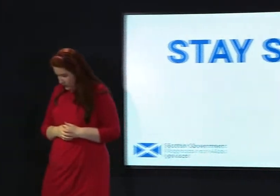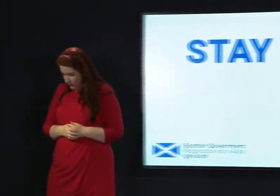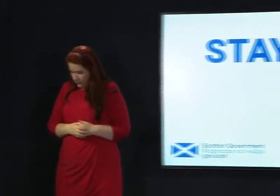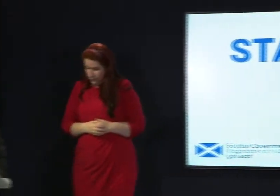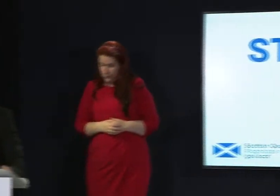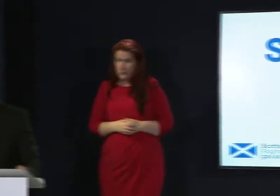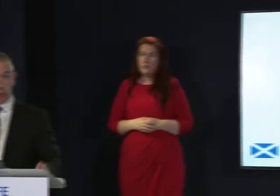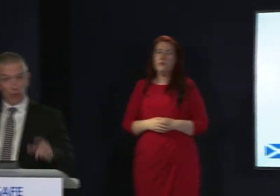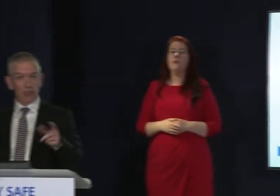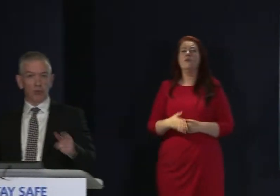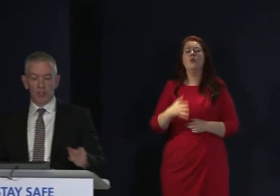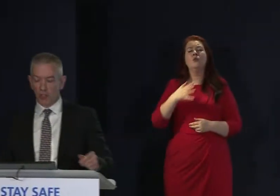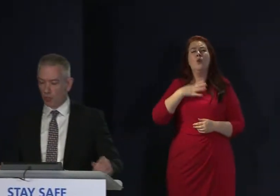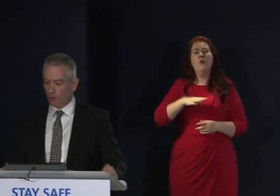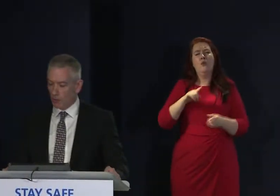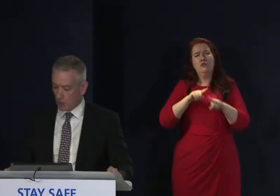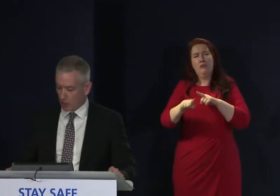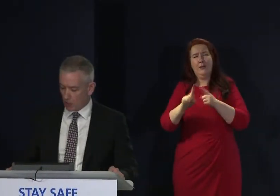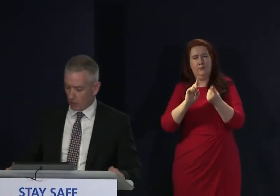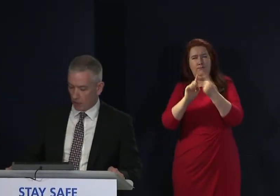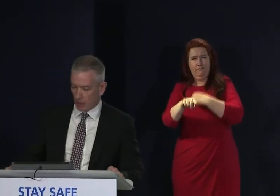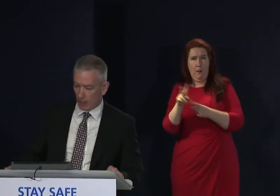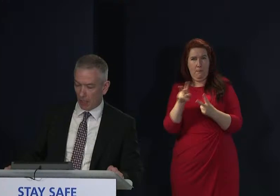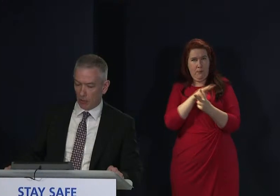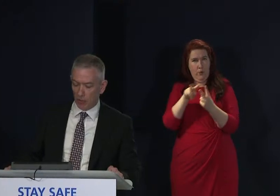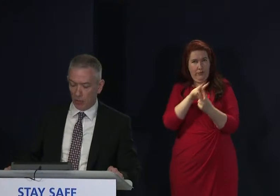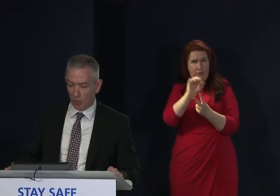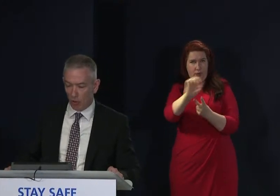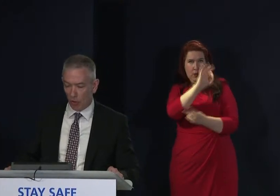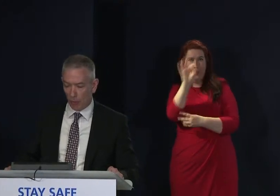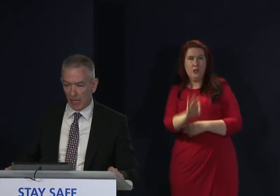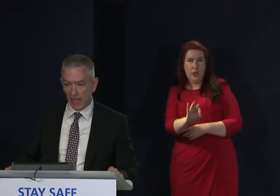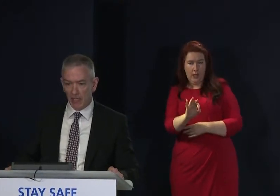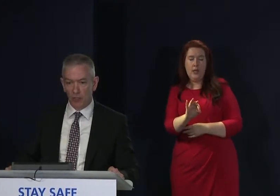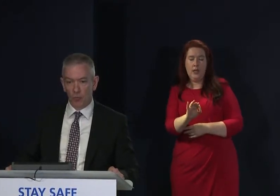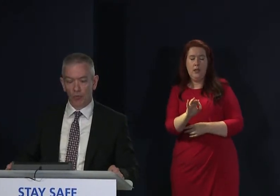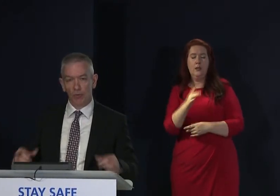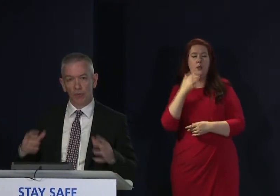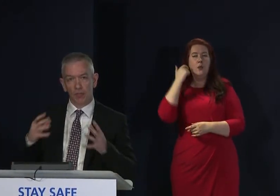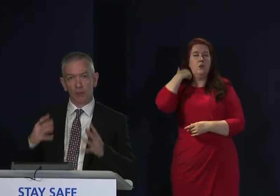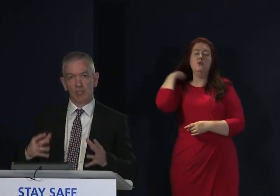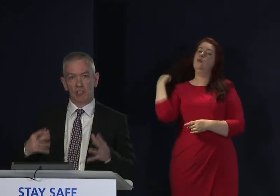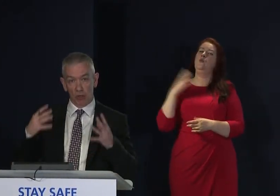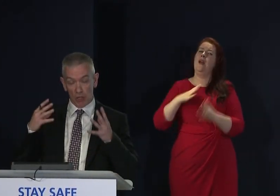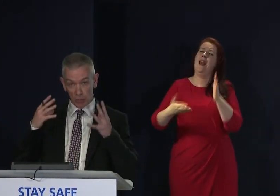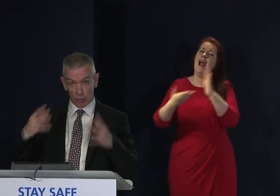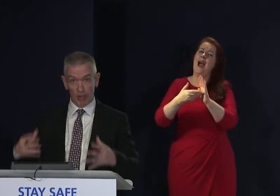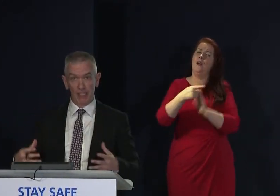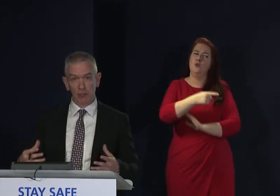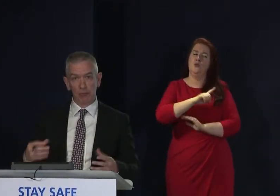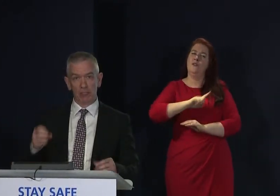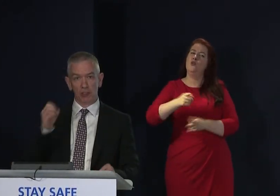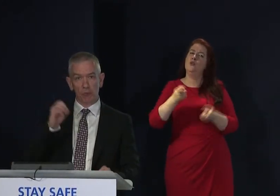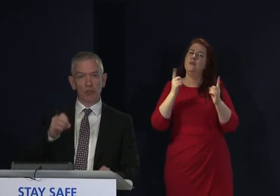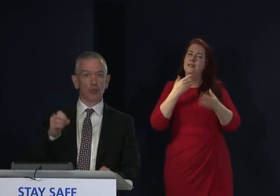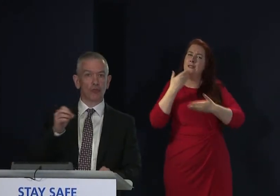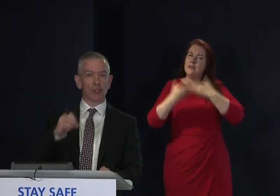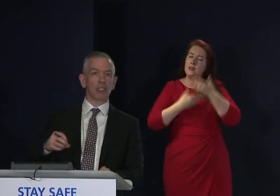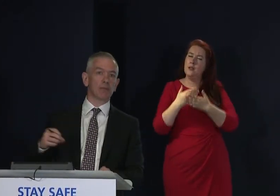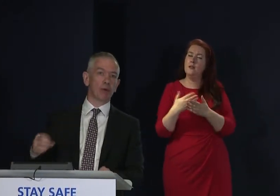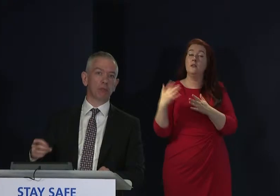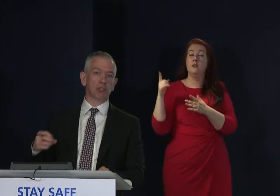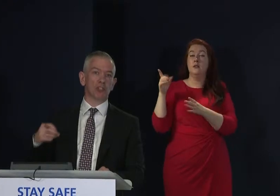So I'm going to try to address both of your questions, Gordon, because I think just all I would add to what the First Minister has already explained is